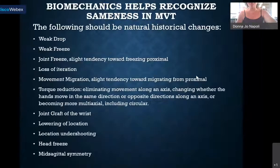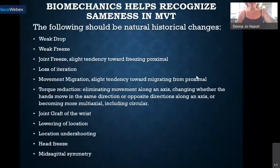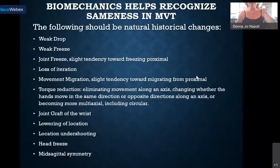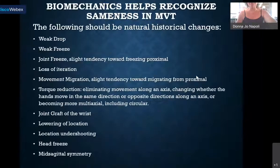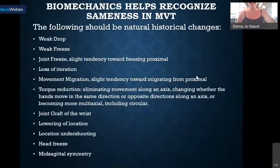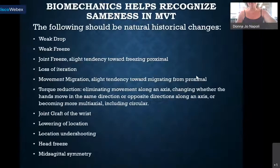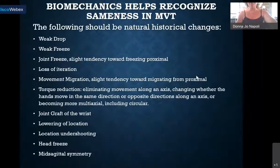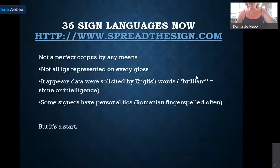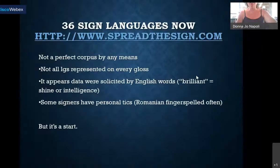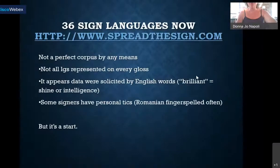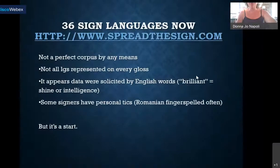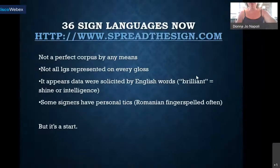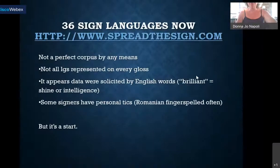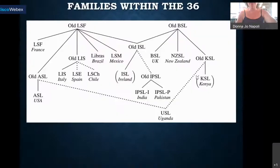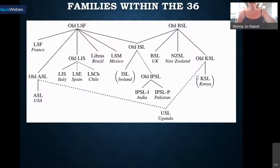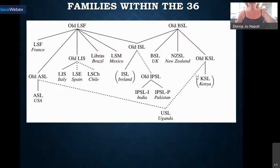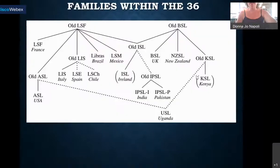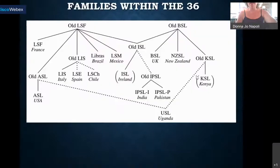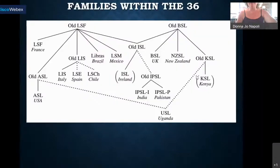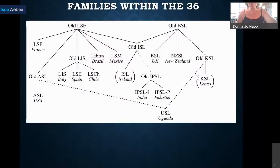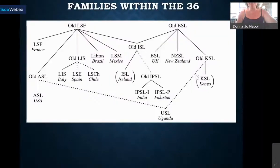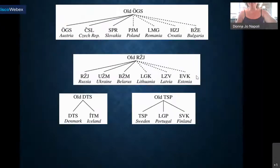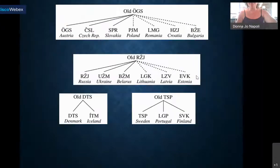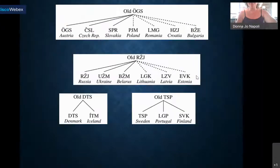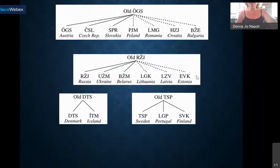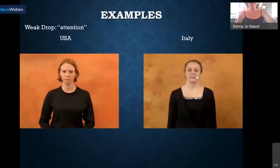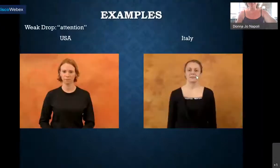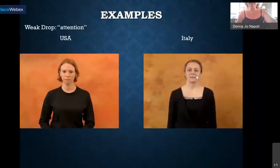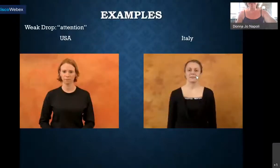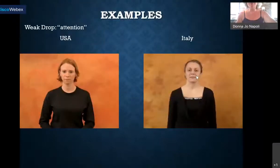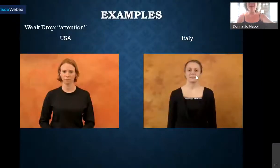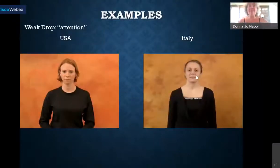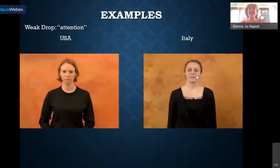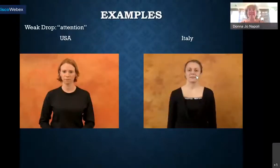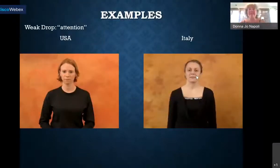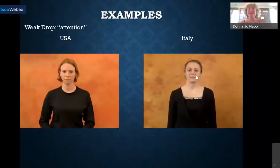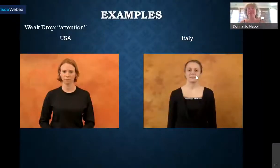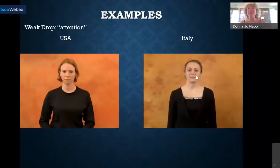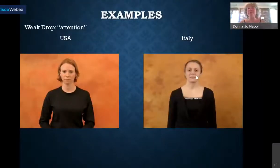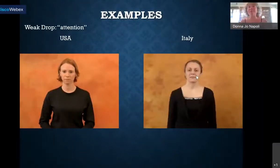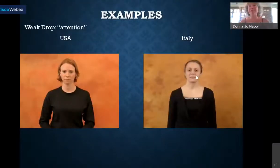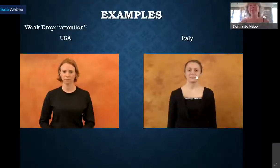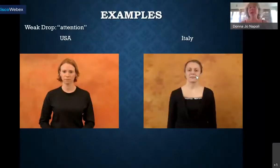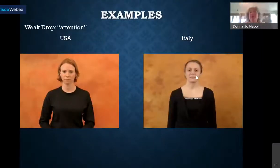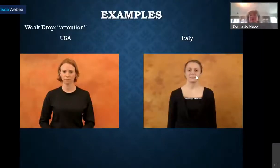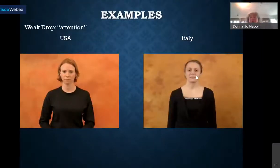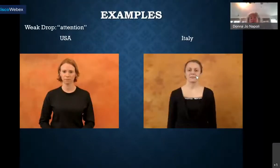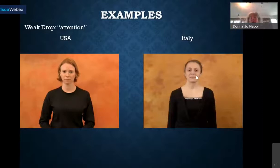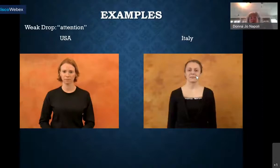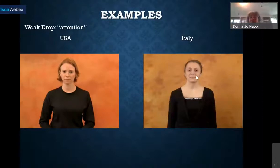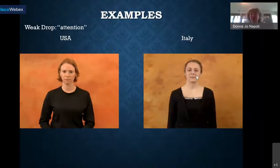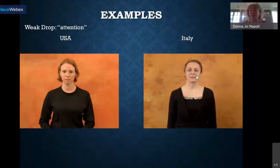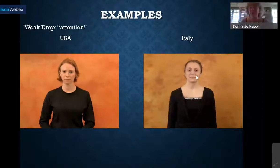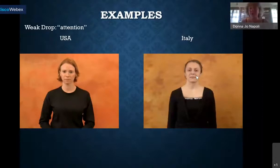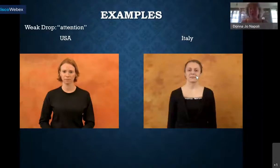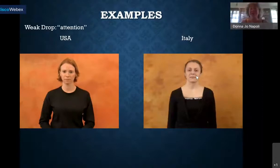beautiful stuff just because you have to see something beautiful. So I want to show you